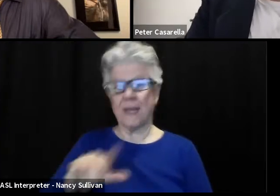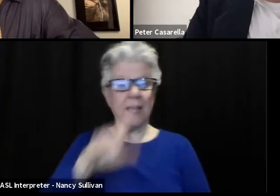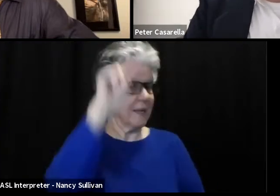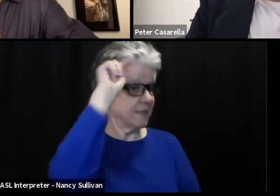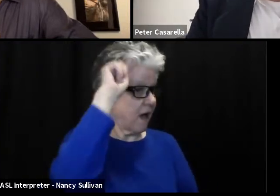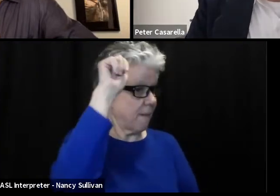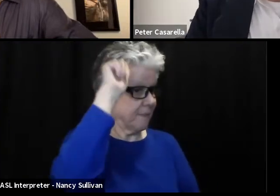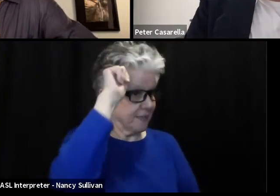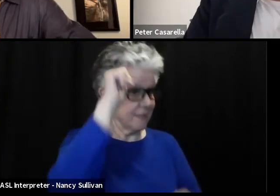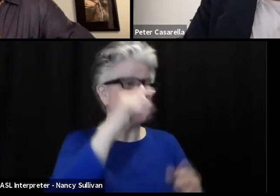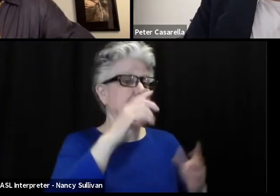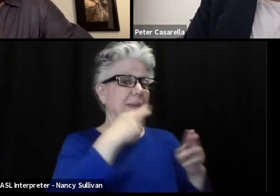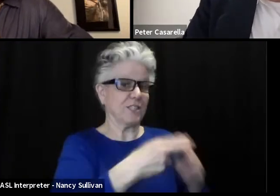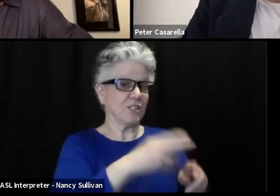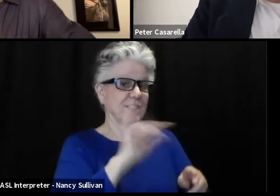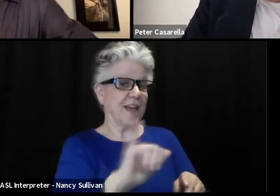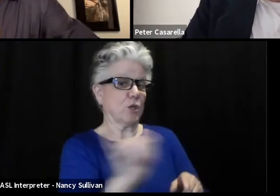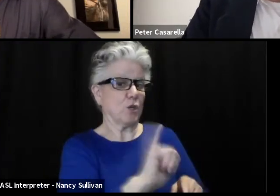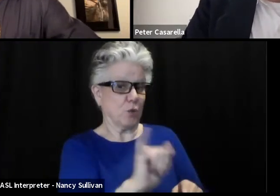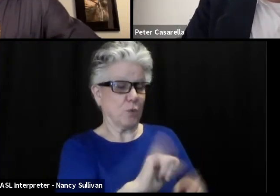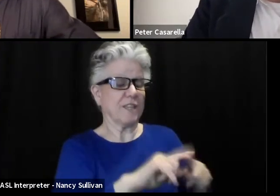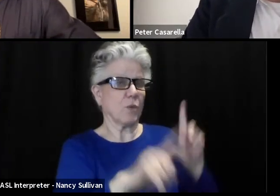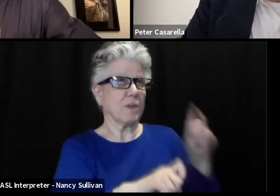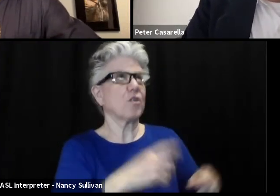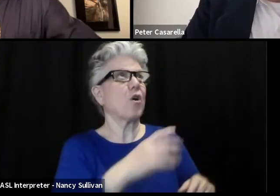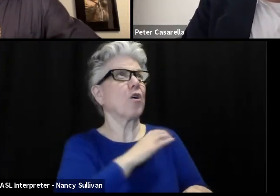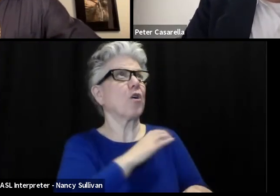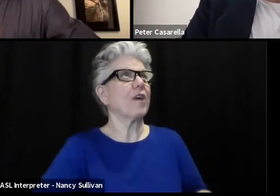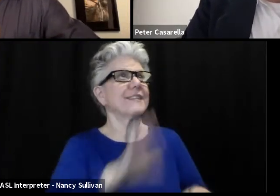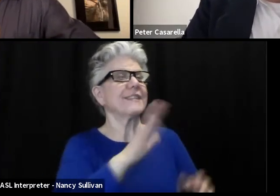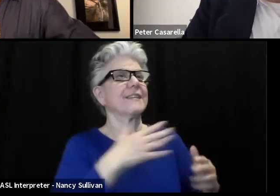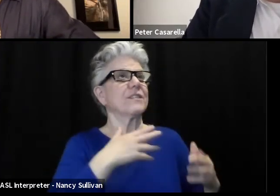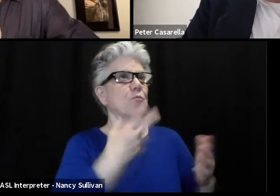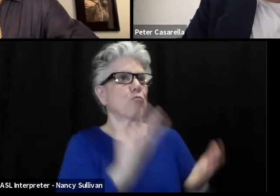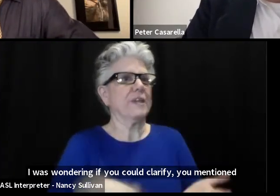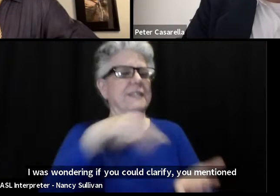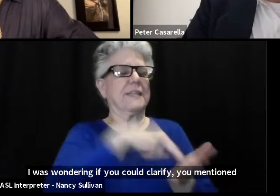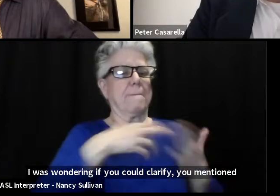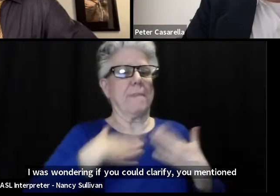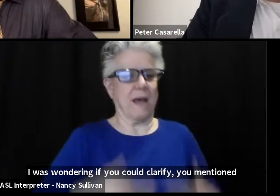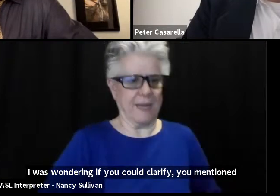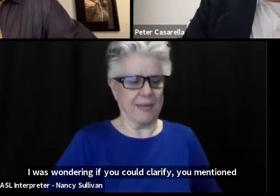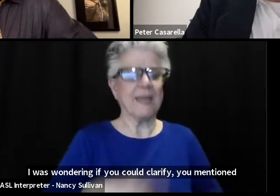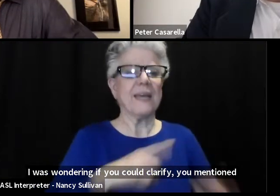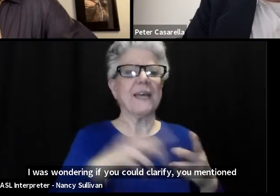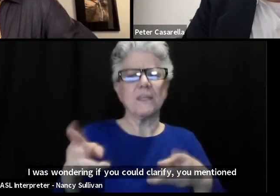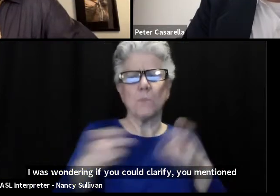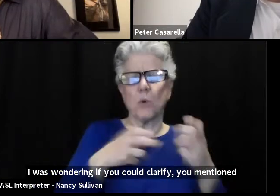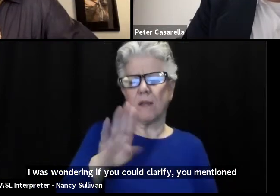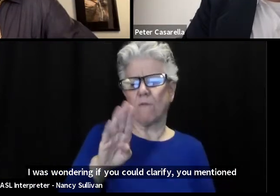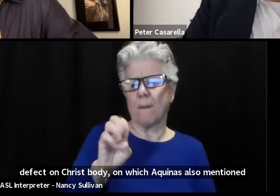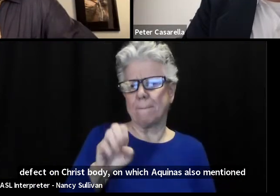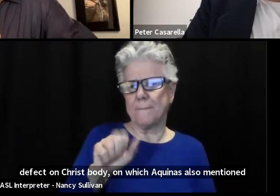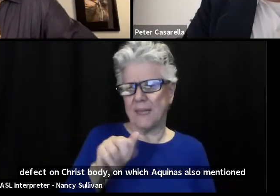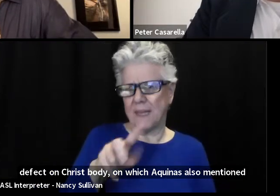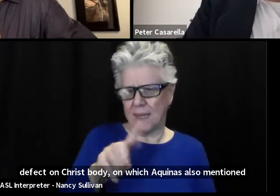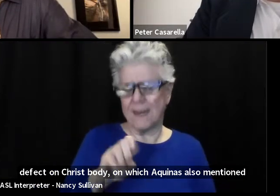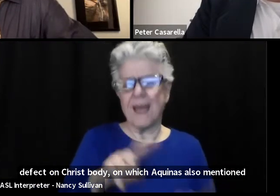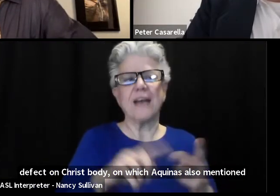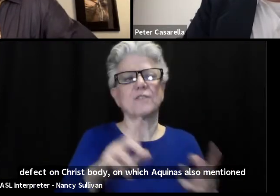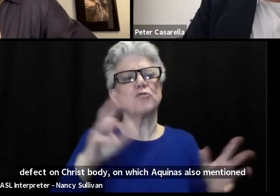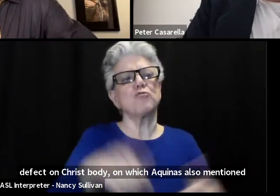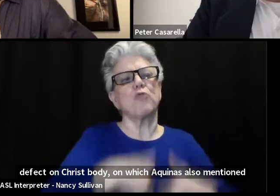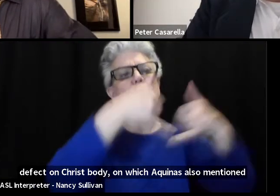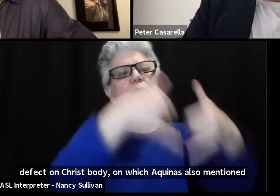his question on Christ's risen body. And he mentions these pulling from bead as trophies of his victory for